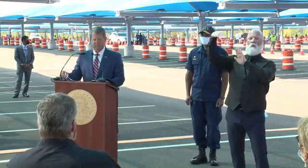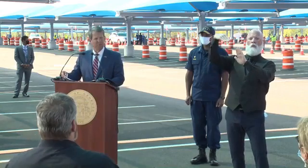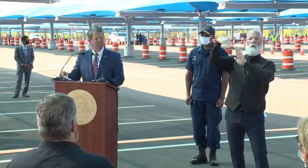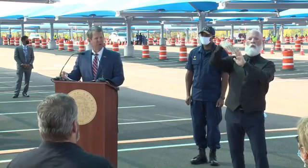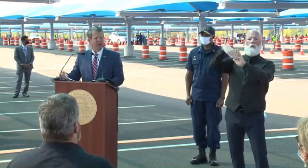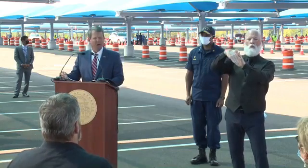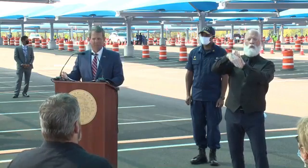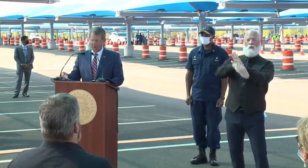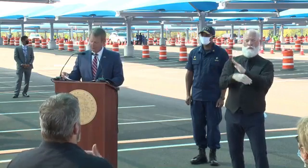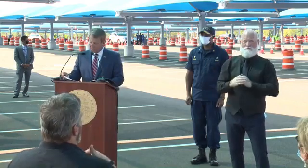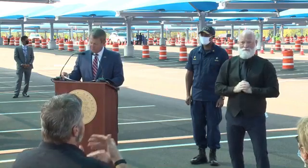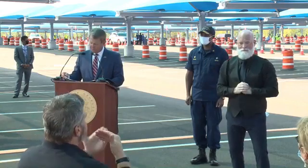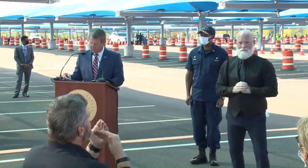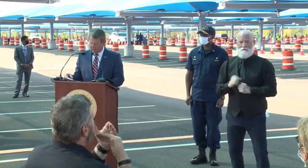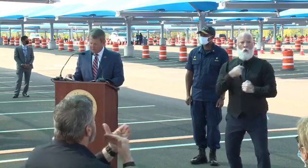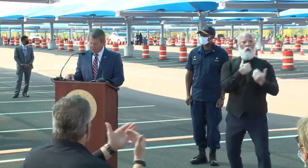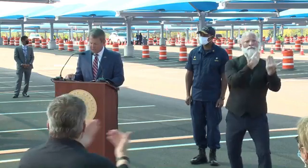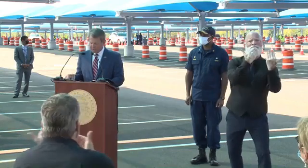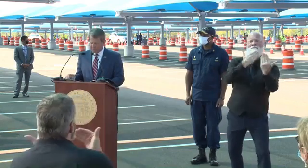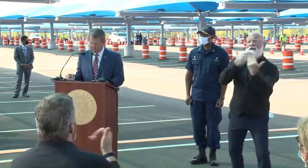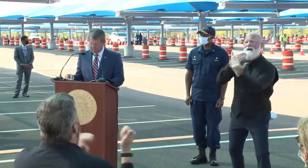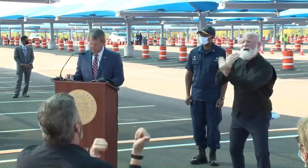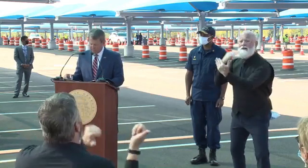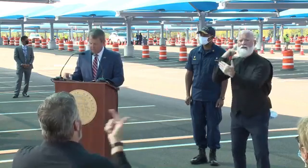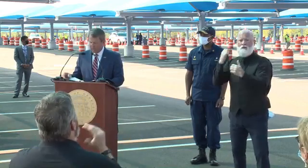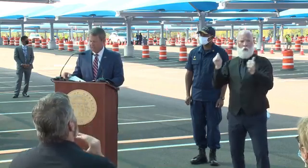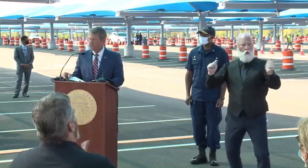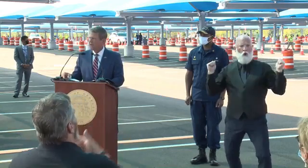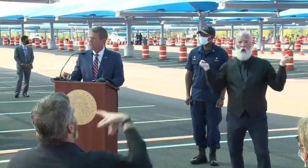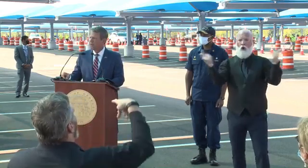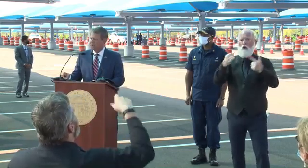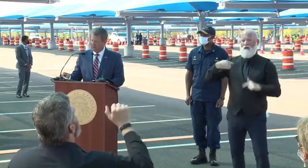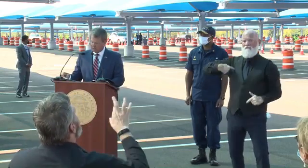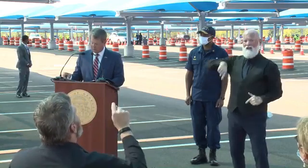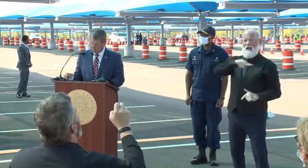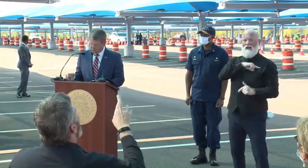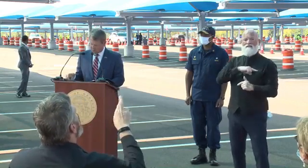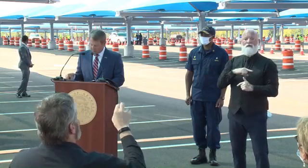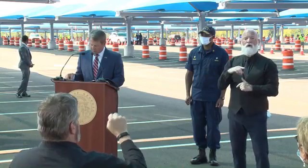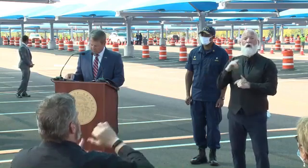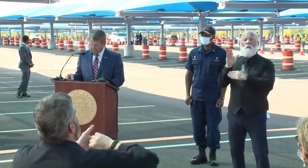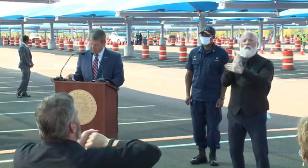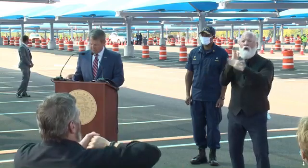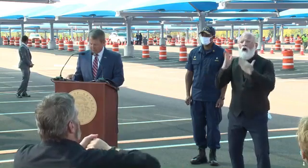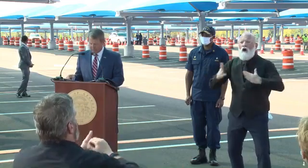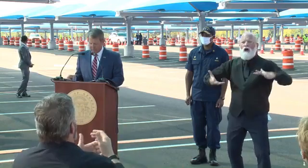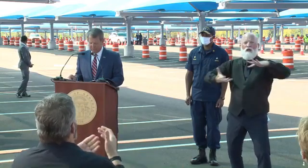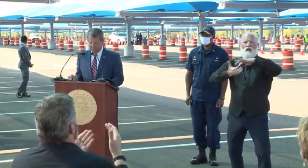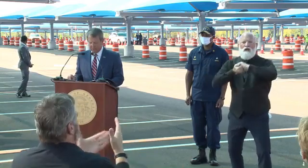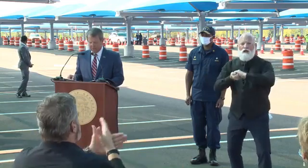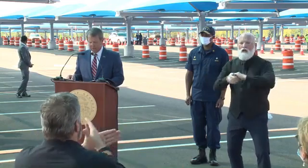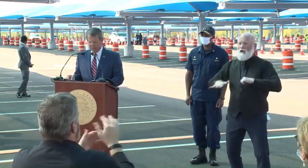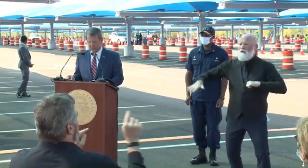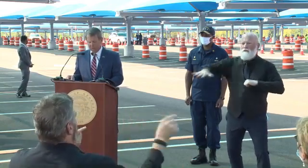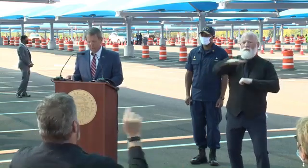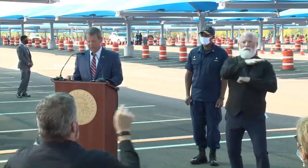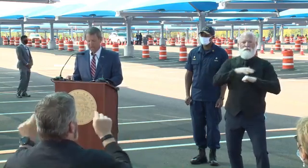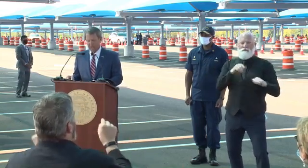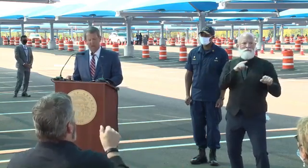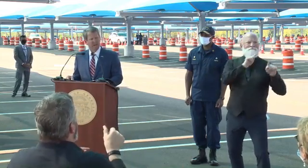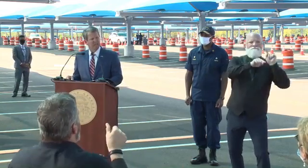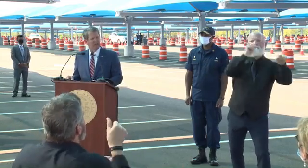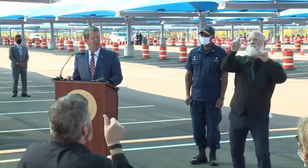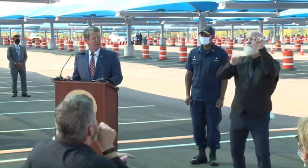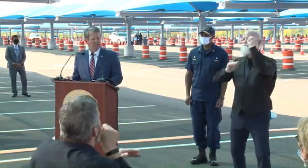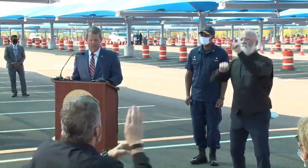I'm grateful to all our partners in the private sector, in healthcare, and across all levels of government who have been